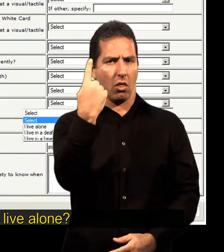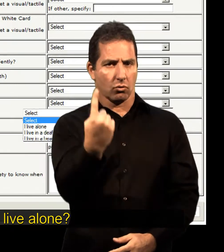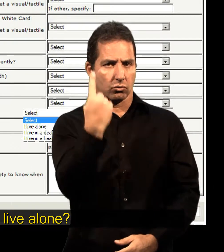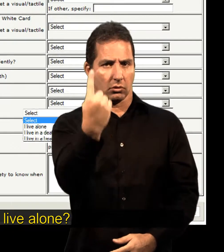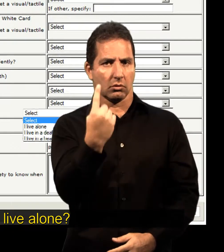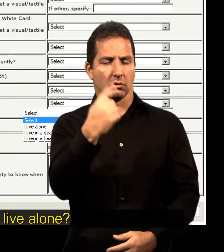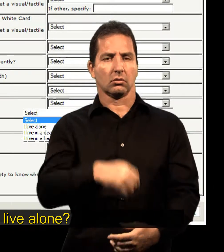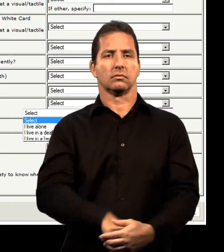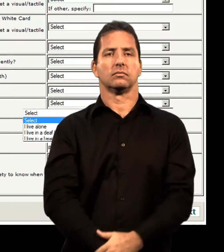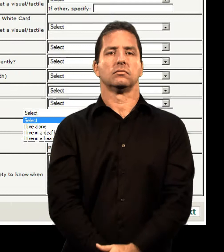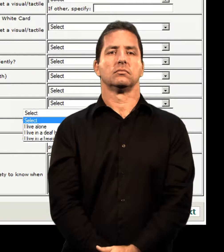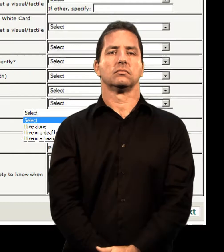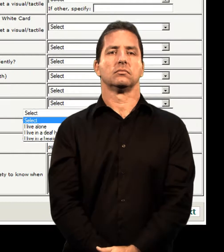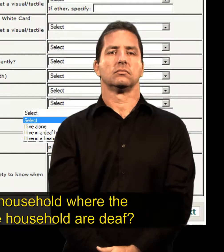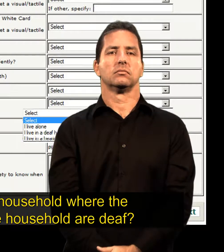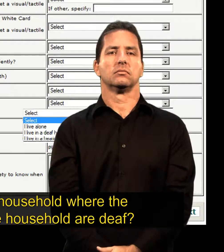alone?